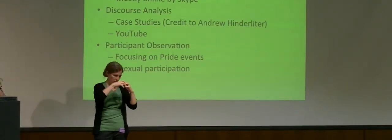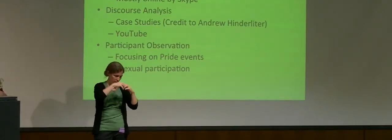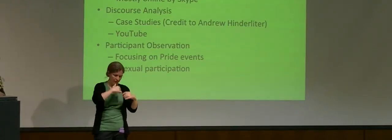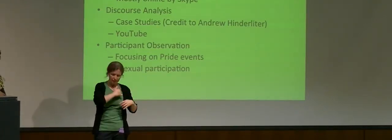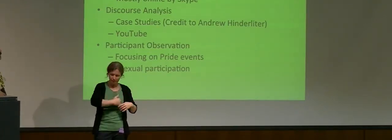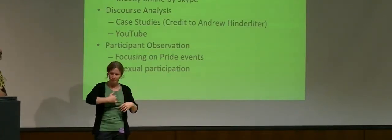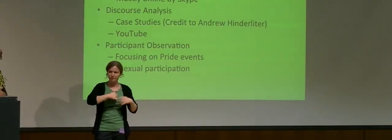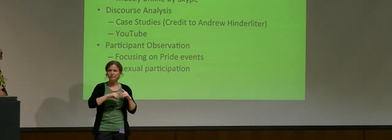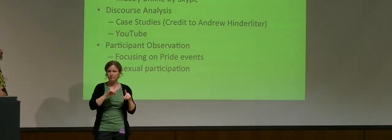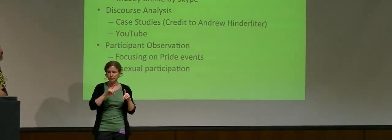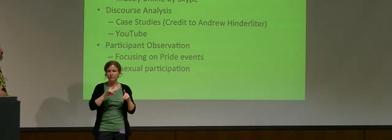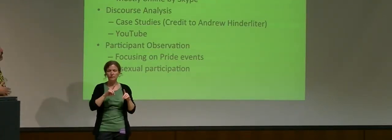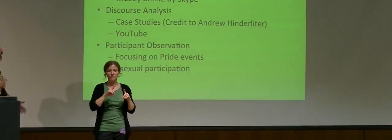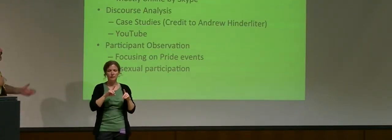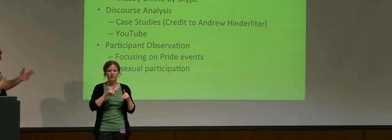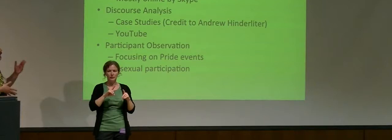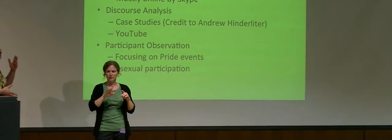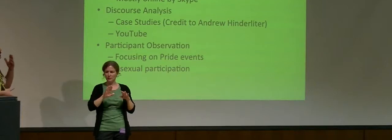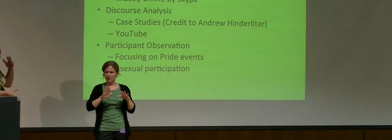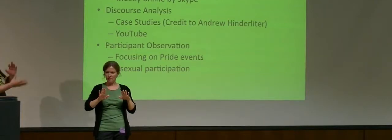moment.